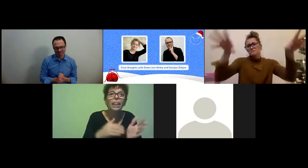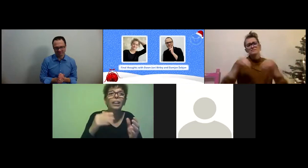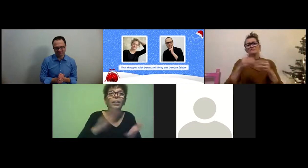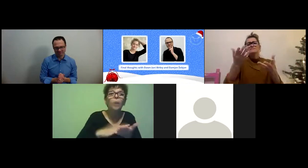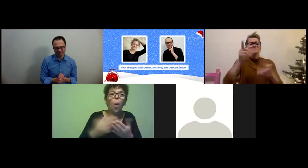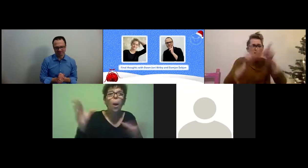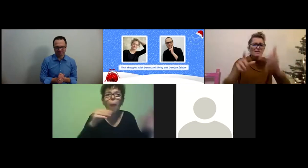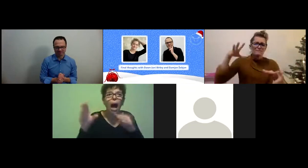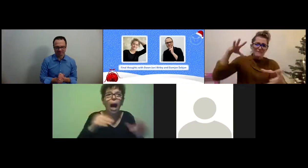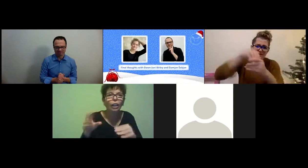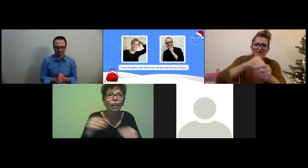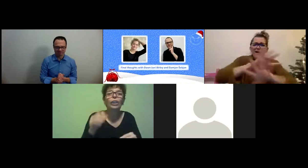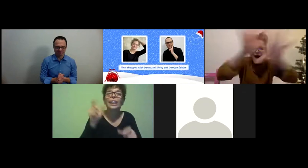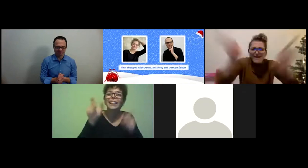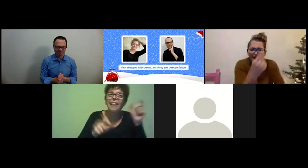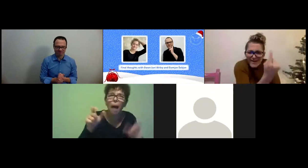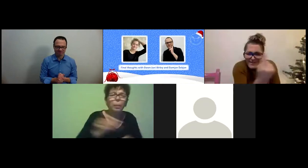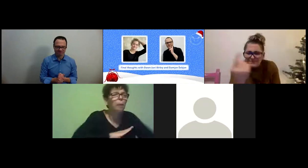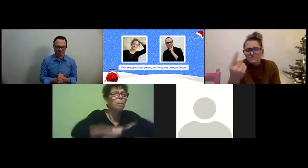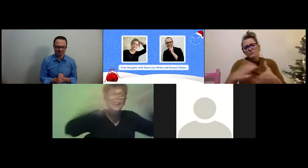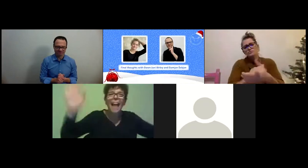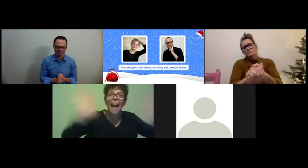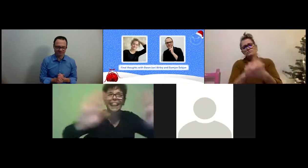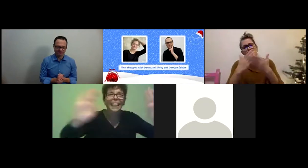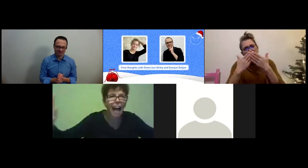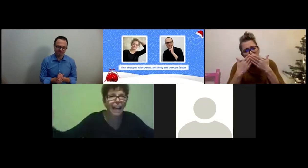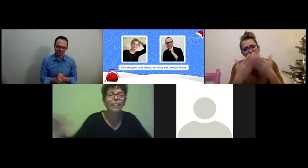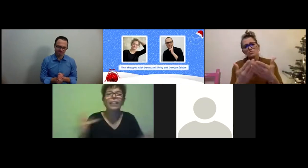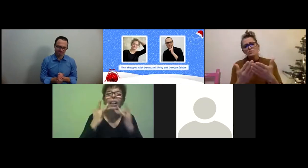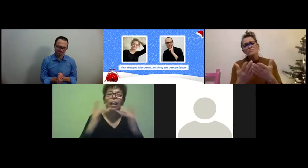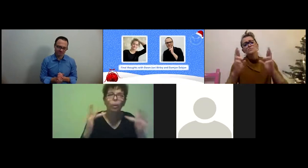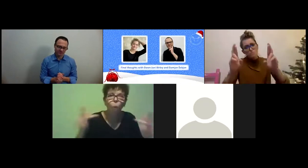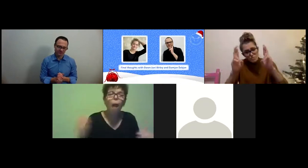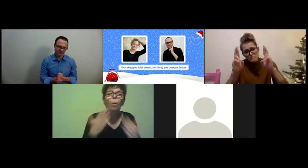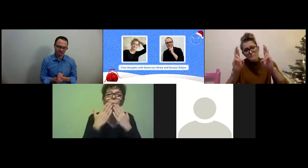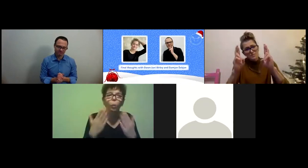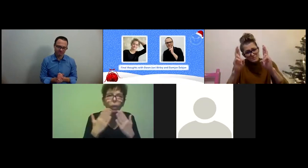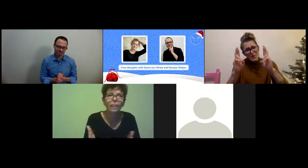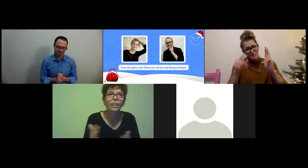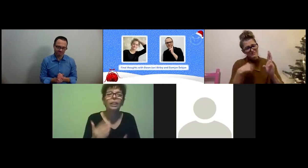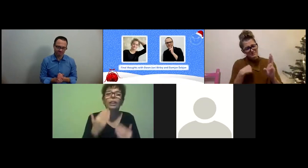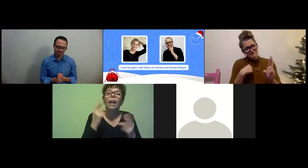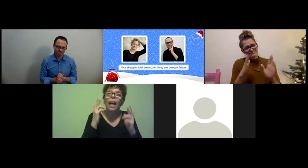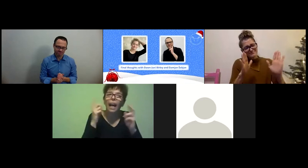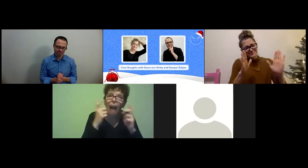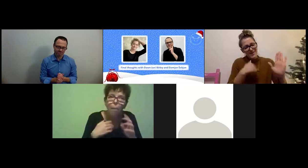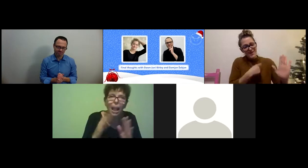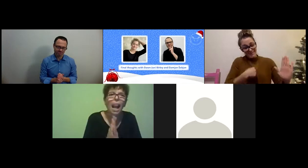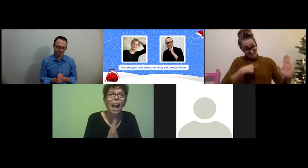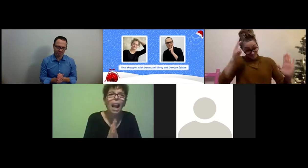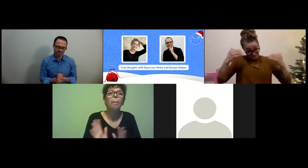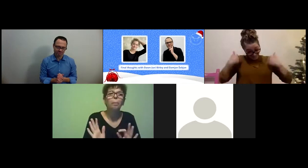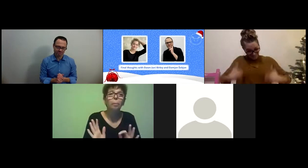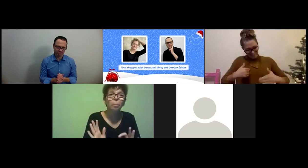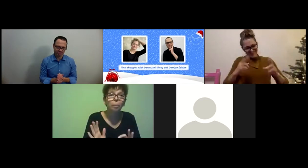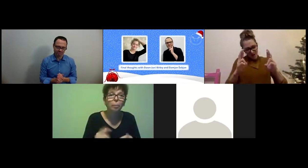And you also organize it all. You had just really amazing. I applaud you.